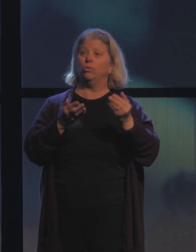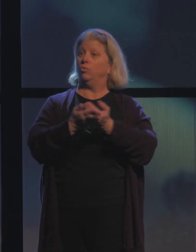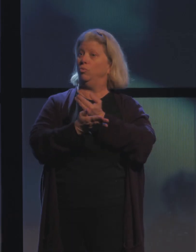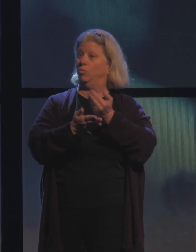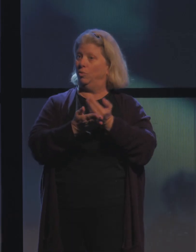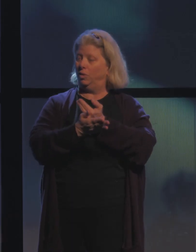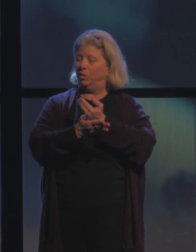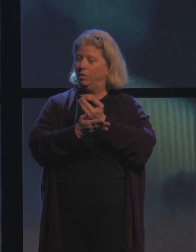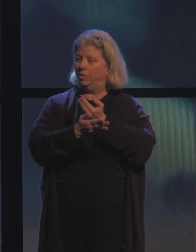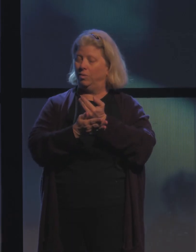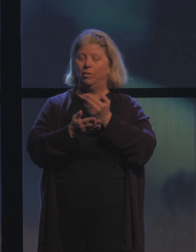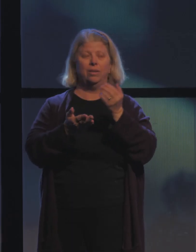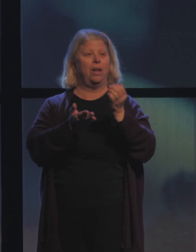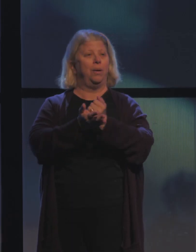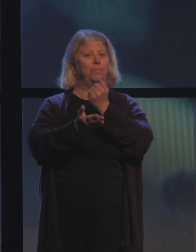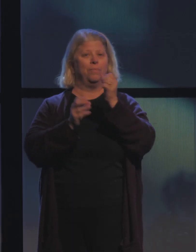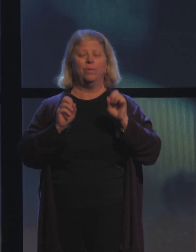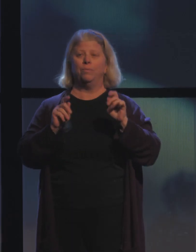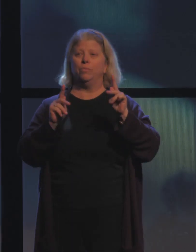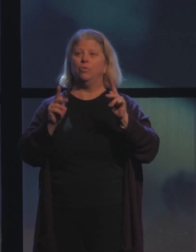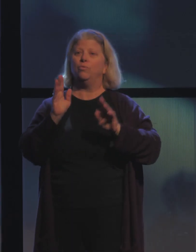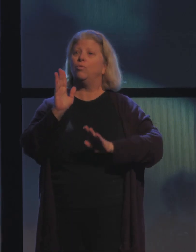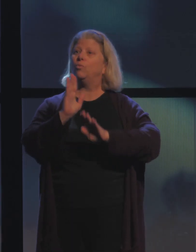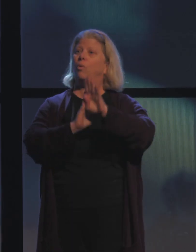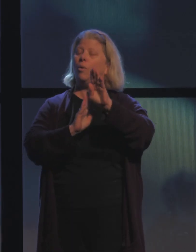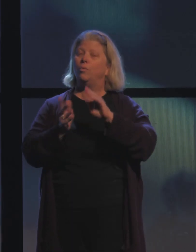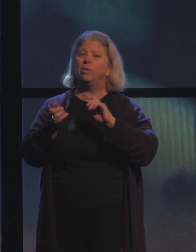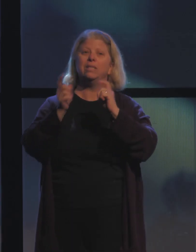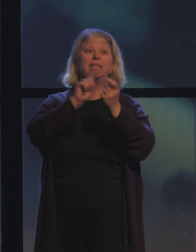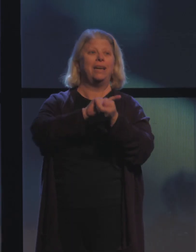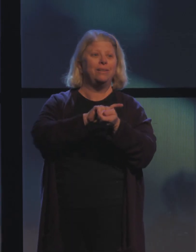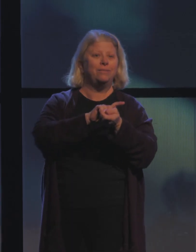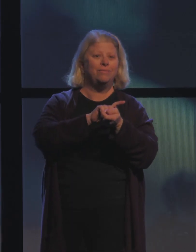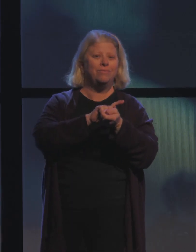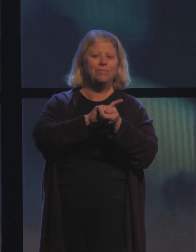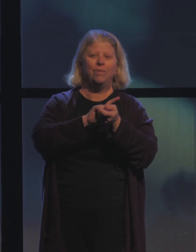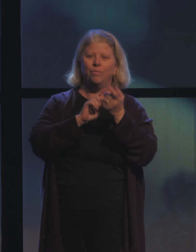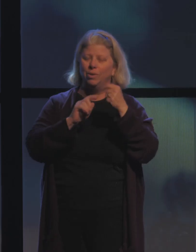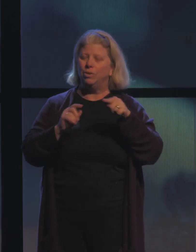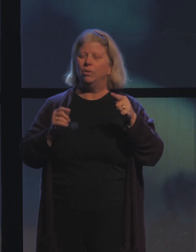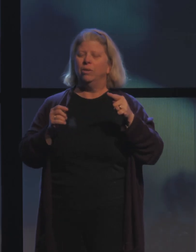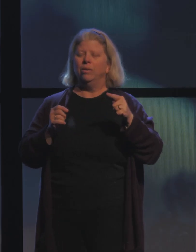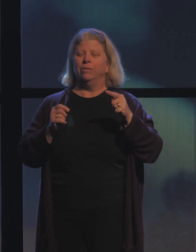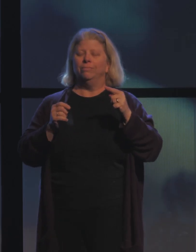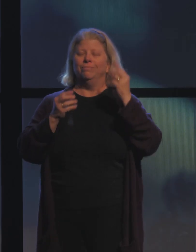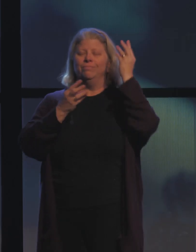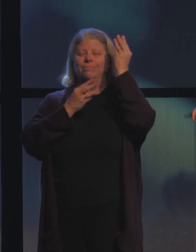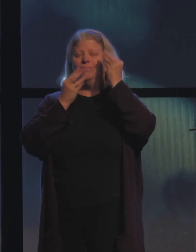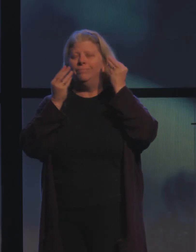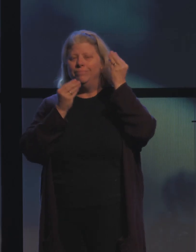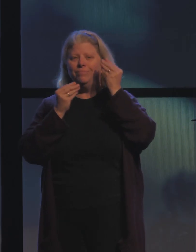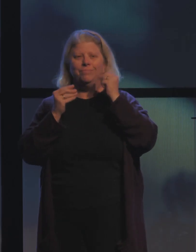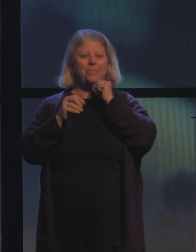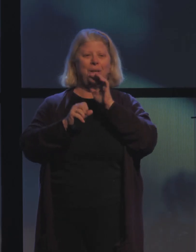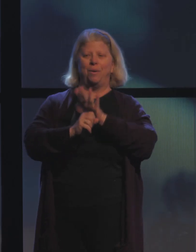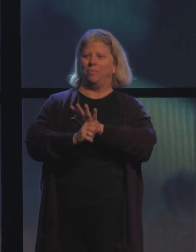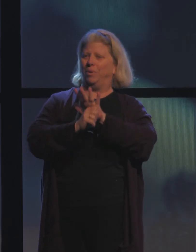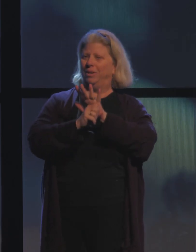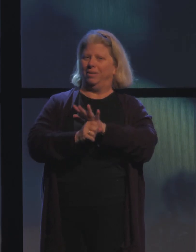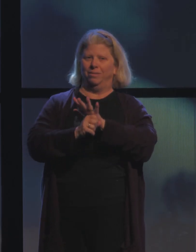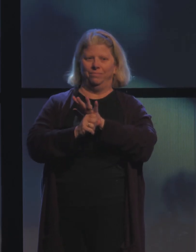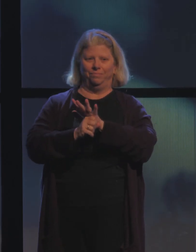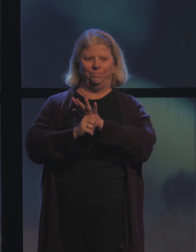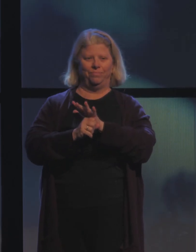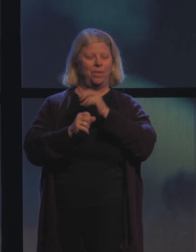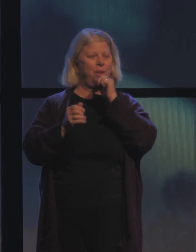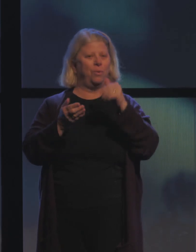newness, the opportunity for growth, change. And I want you to just hold that. This is not pressure this